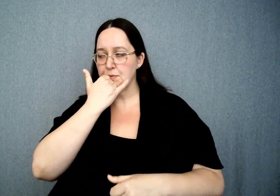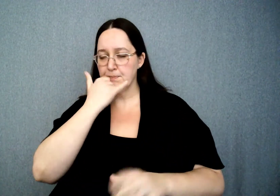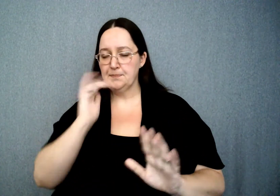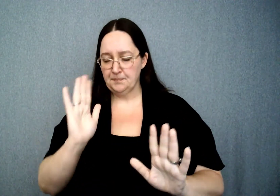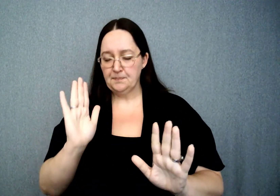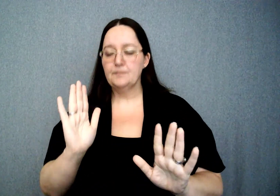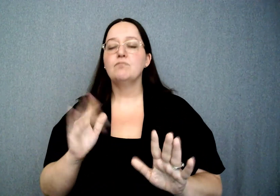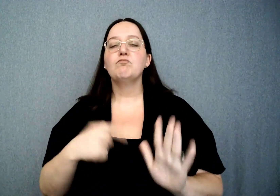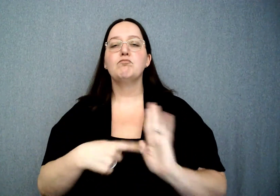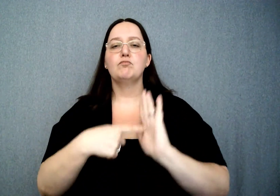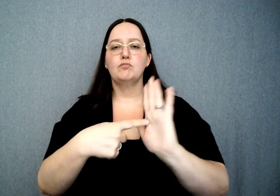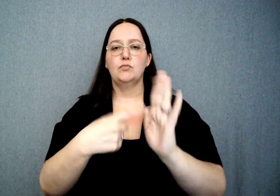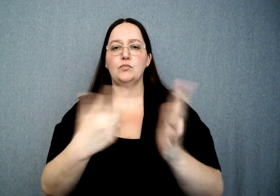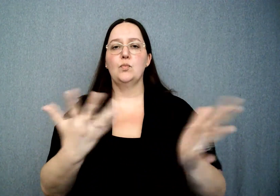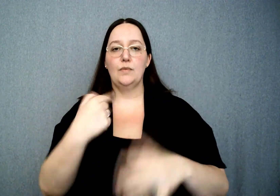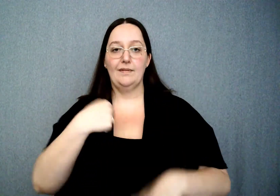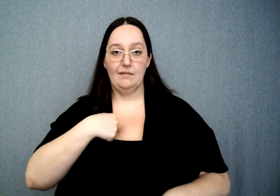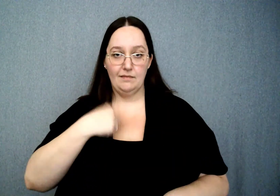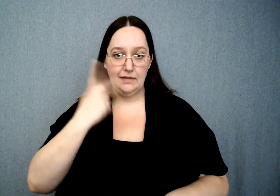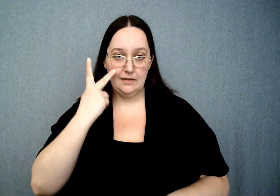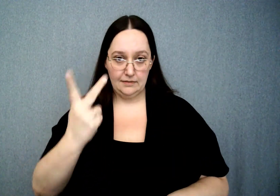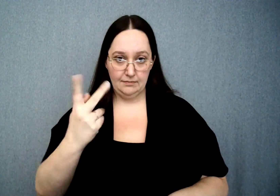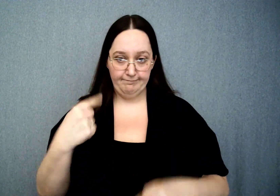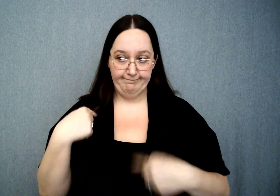you what I've learned for right and wrong and so forth.